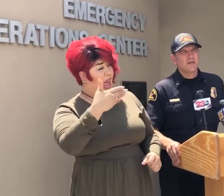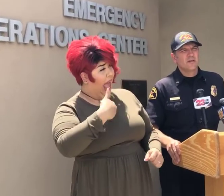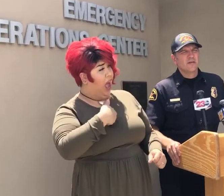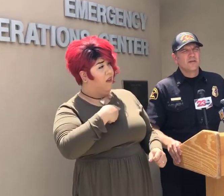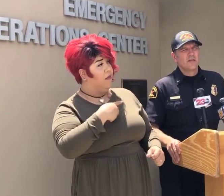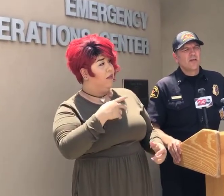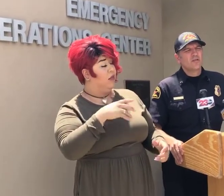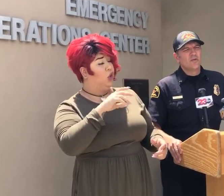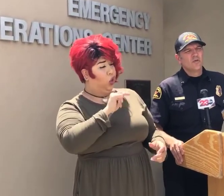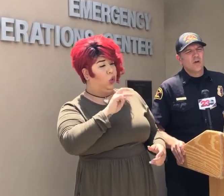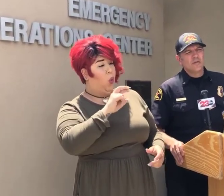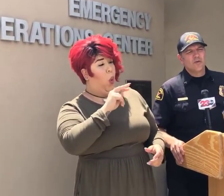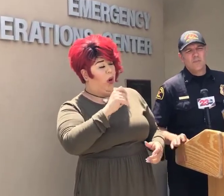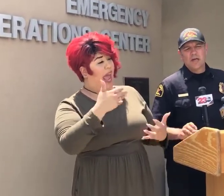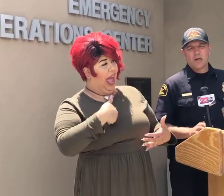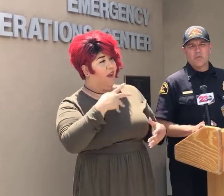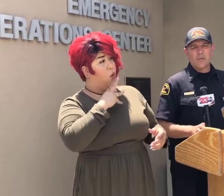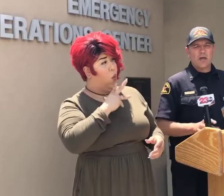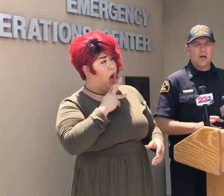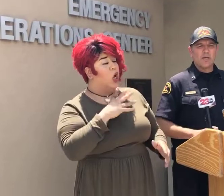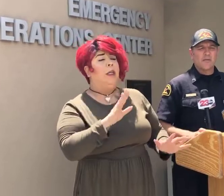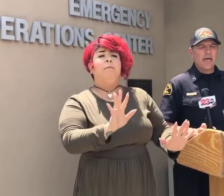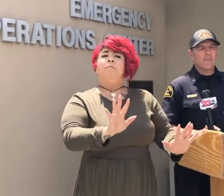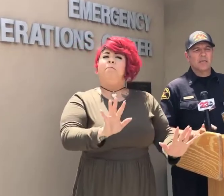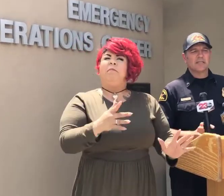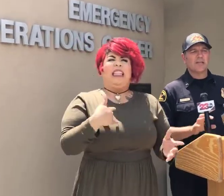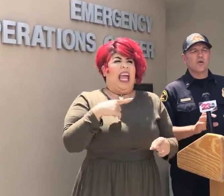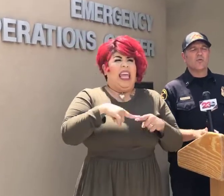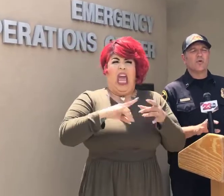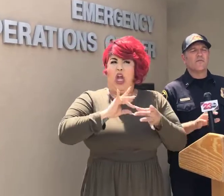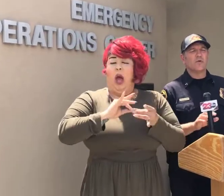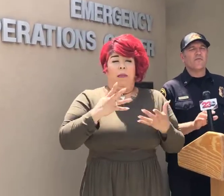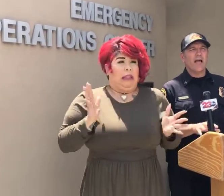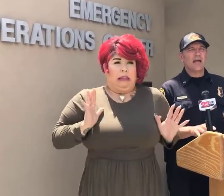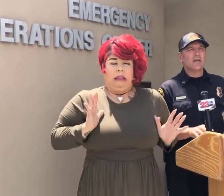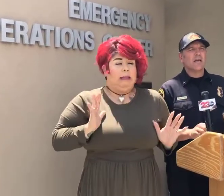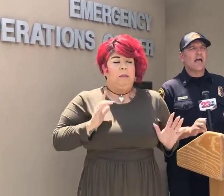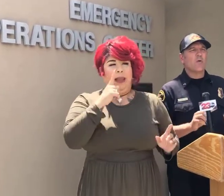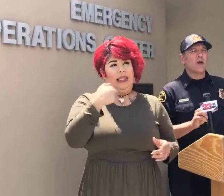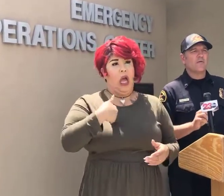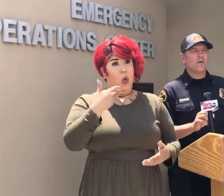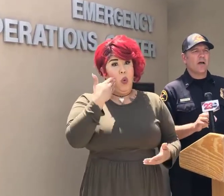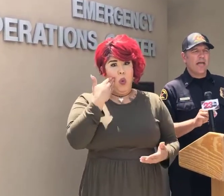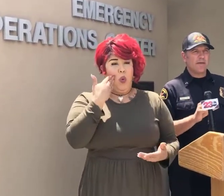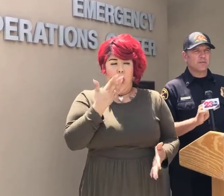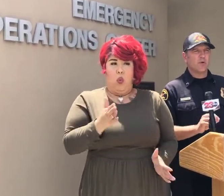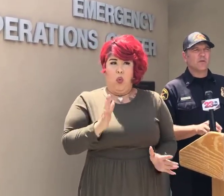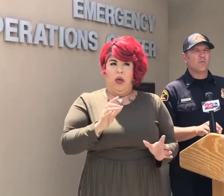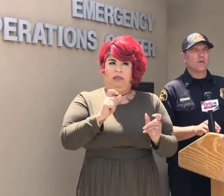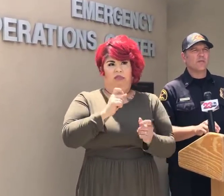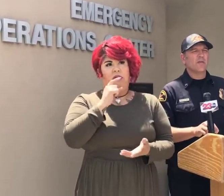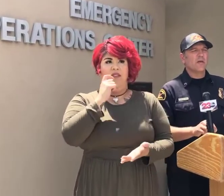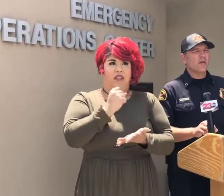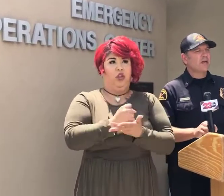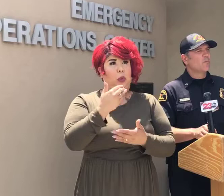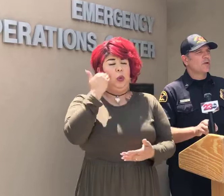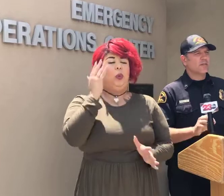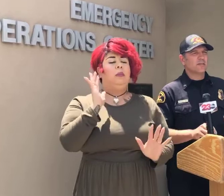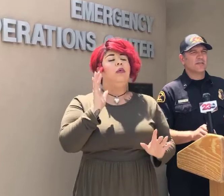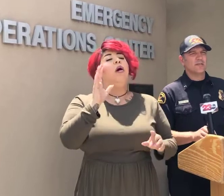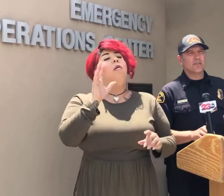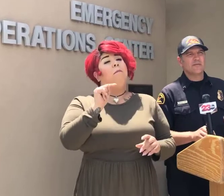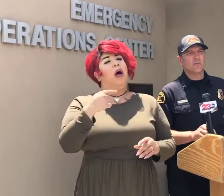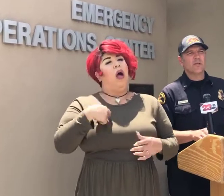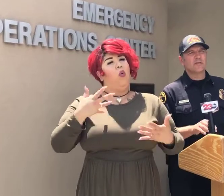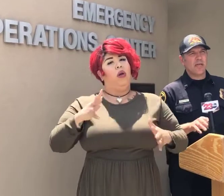point? Torona. So I'm not going to probably comment on that because I don't know for a fact. However, I have spoken with one